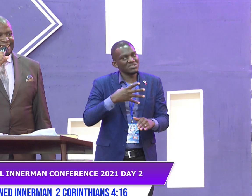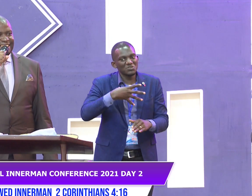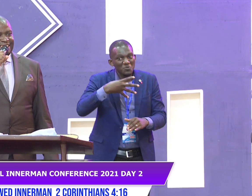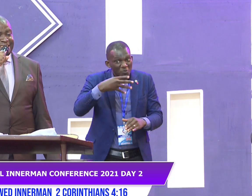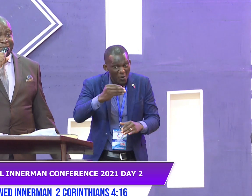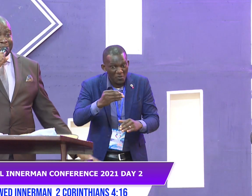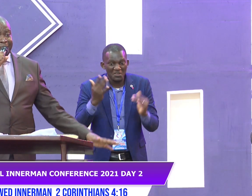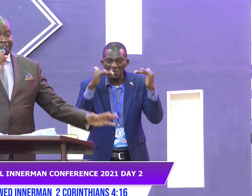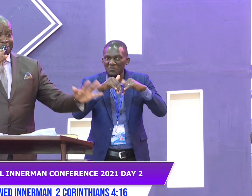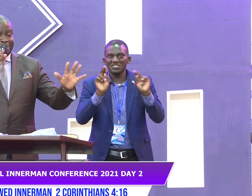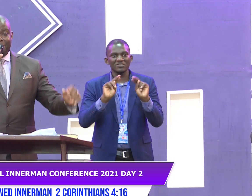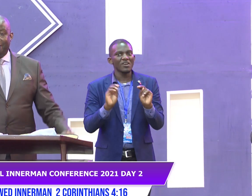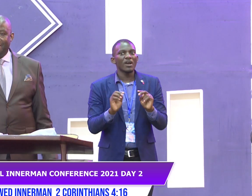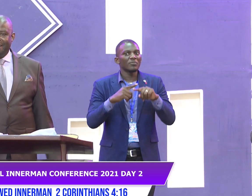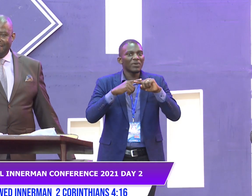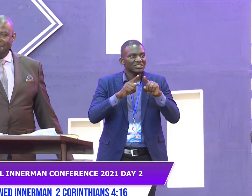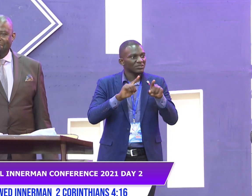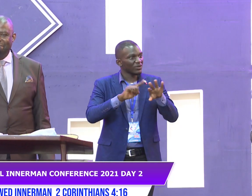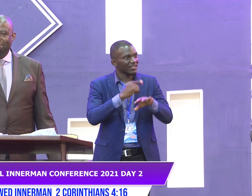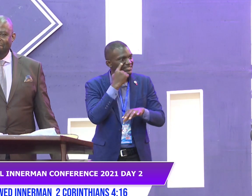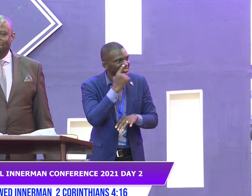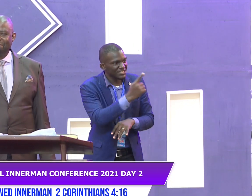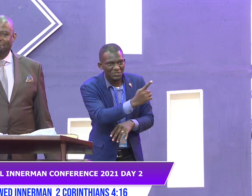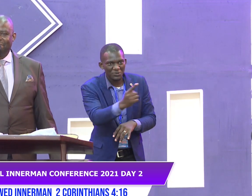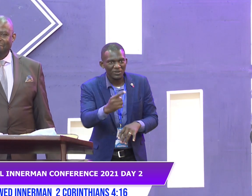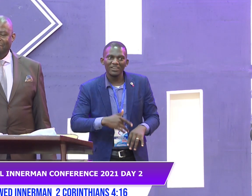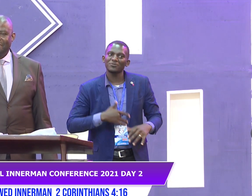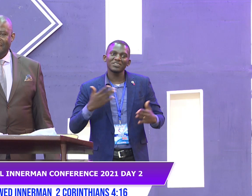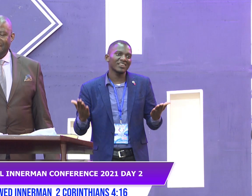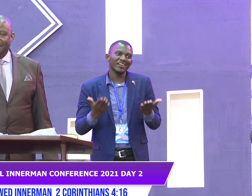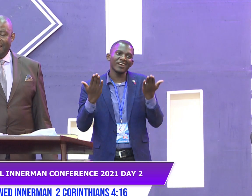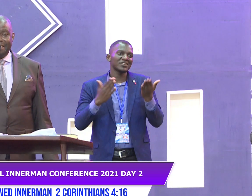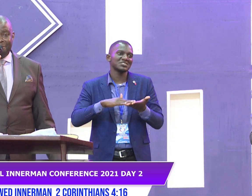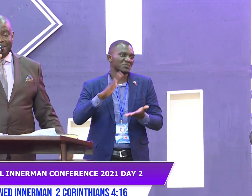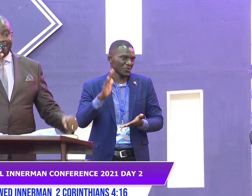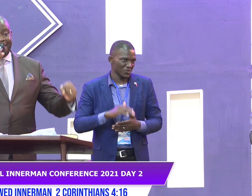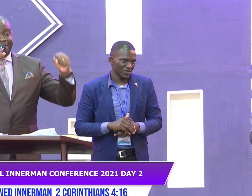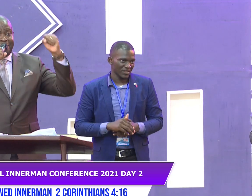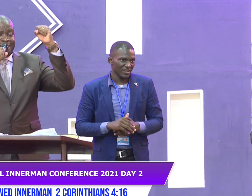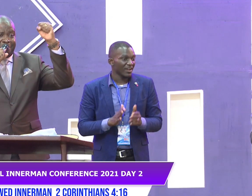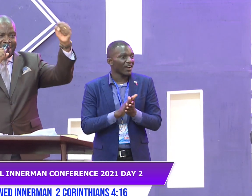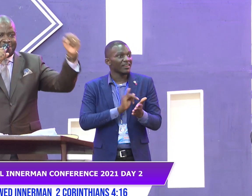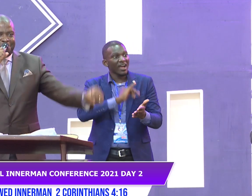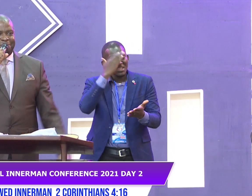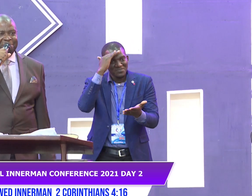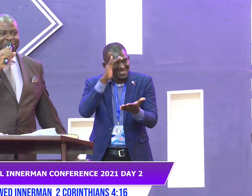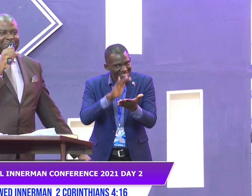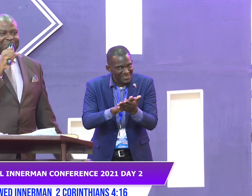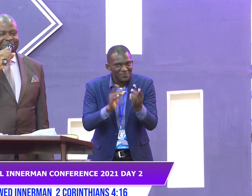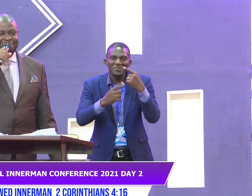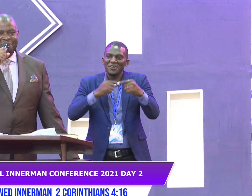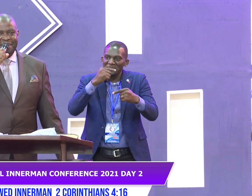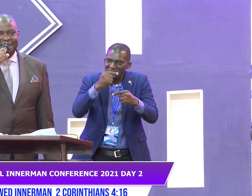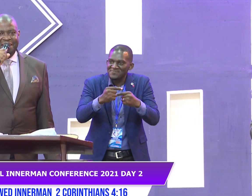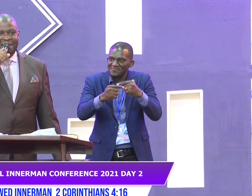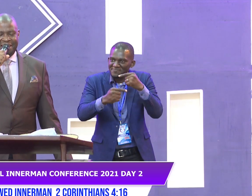I will not go. But when we see you, we are encouraged. And we